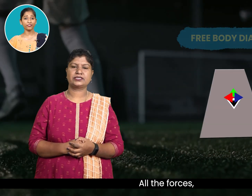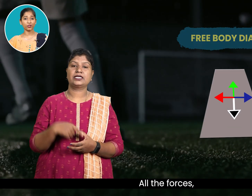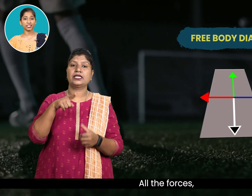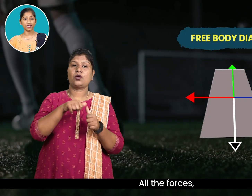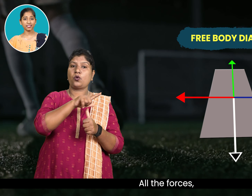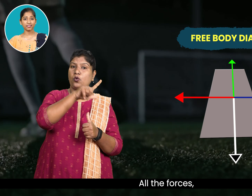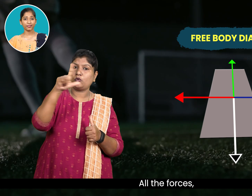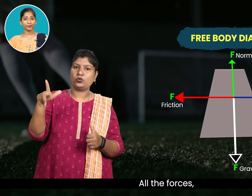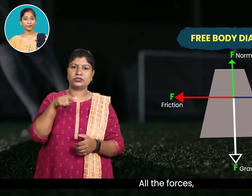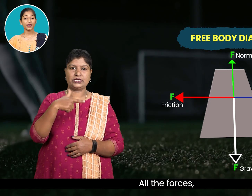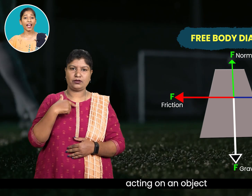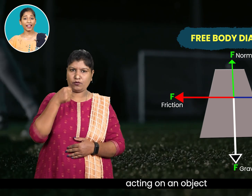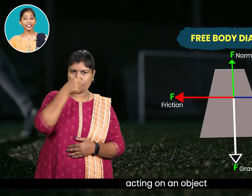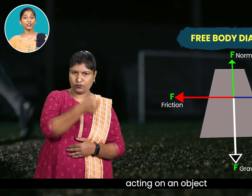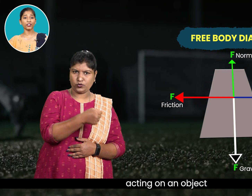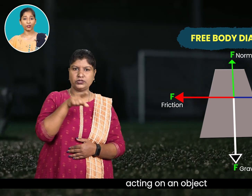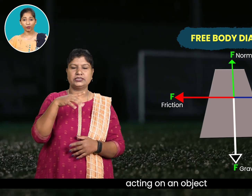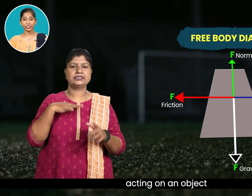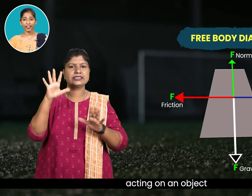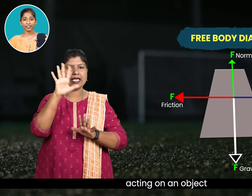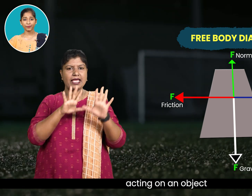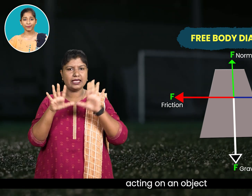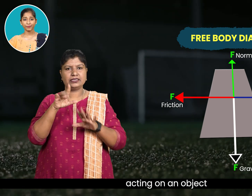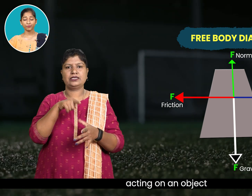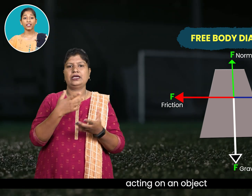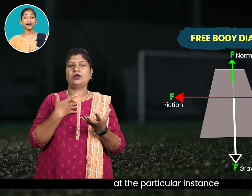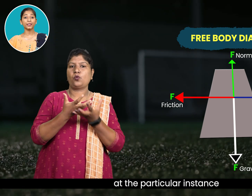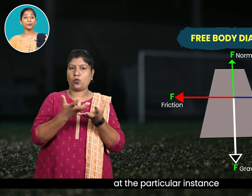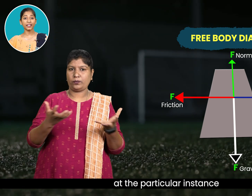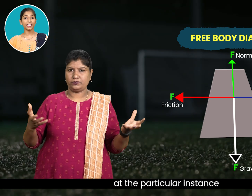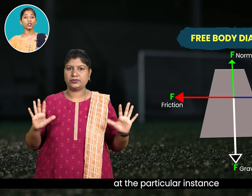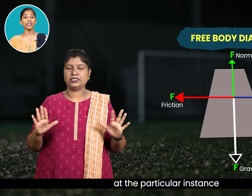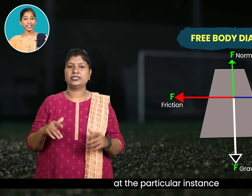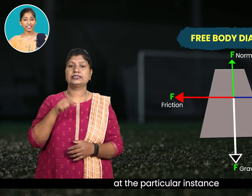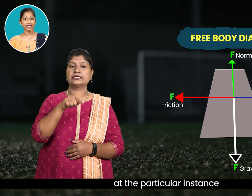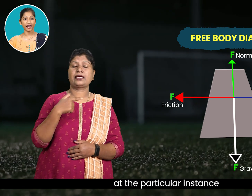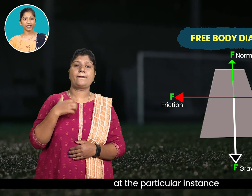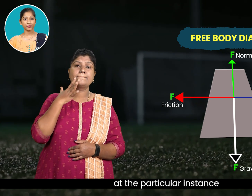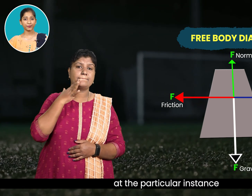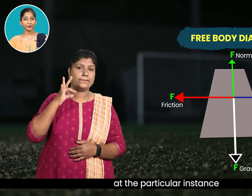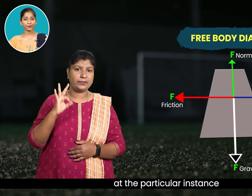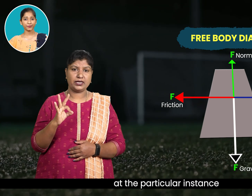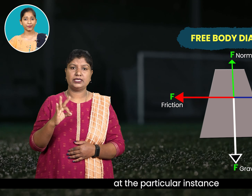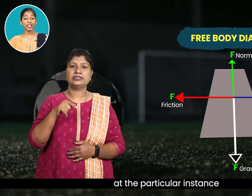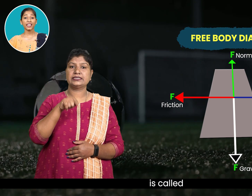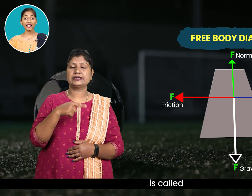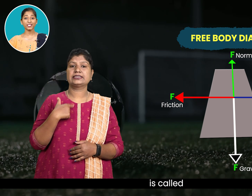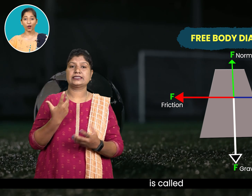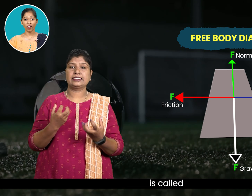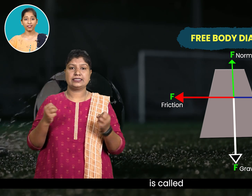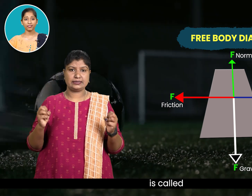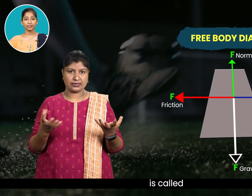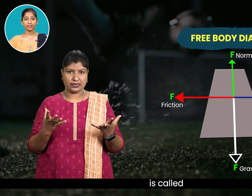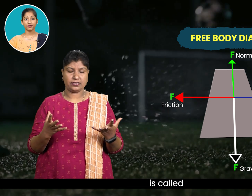All the forces acting on an object at a particular instant